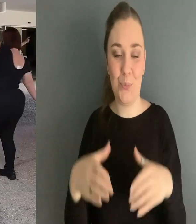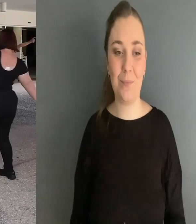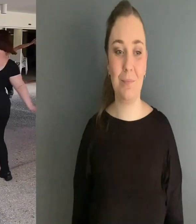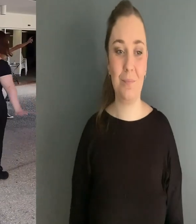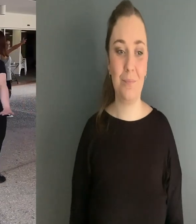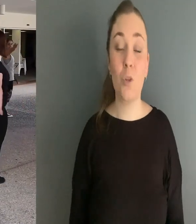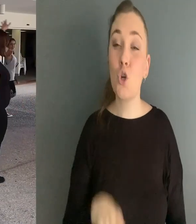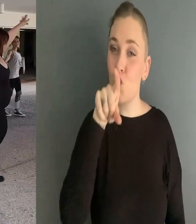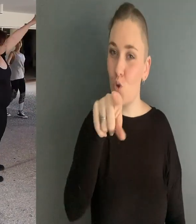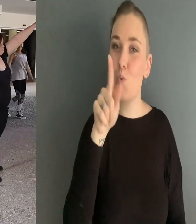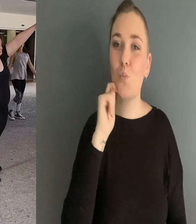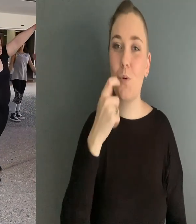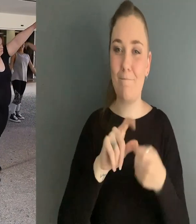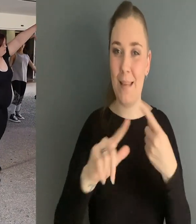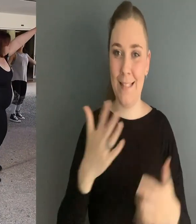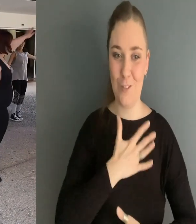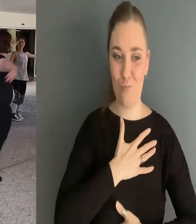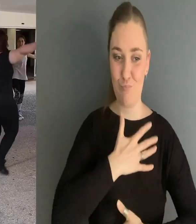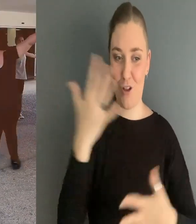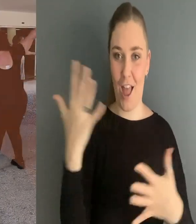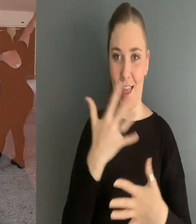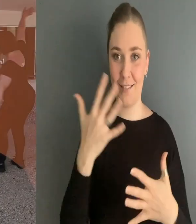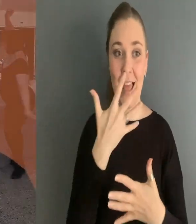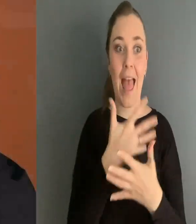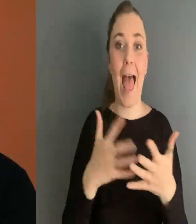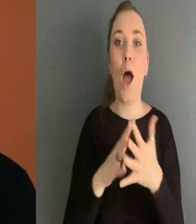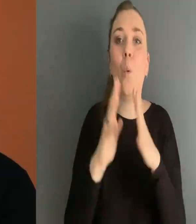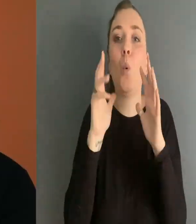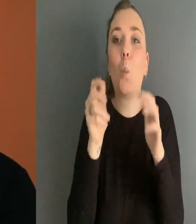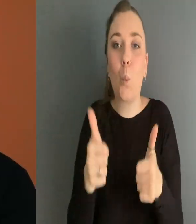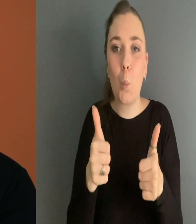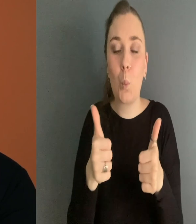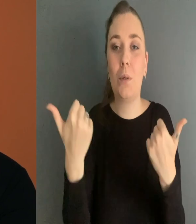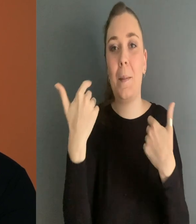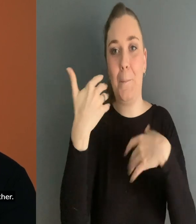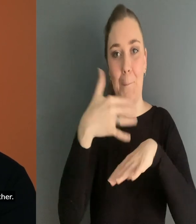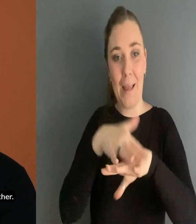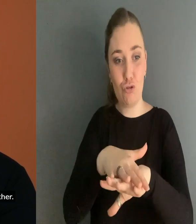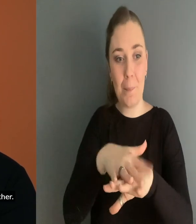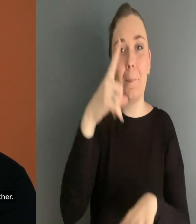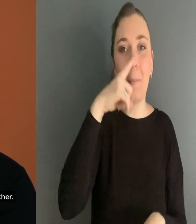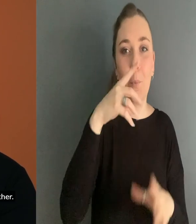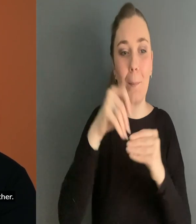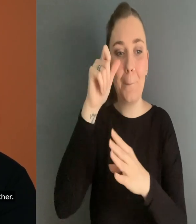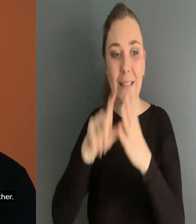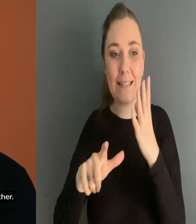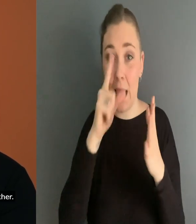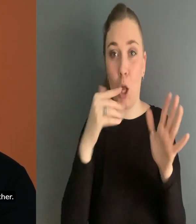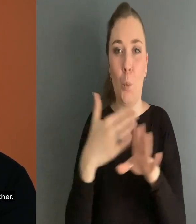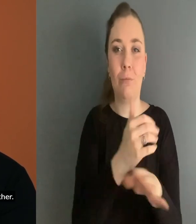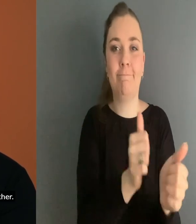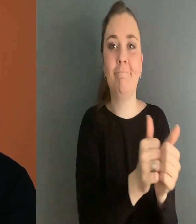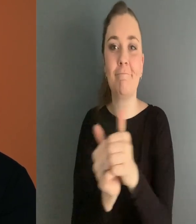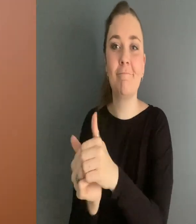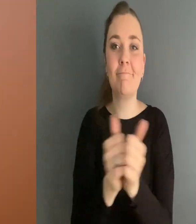You'd be quite surprised at how good mainstream and people with disabilities can work